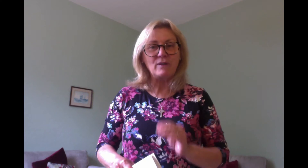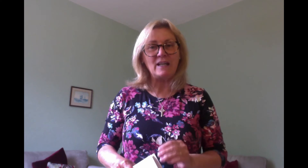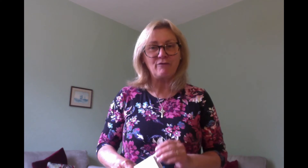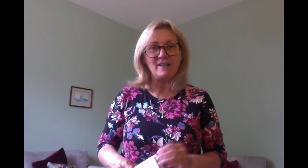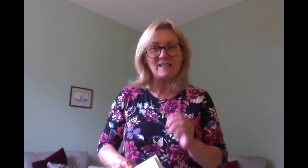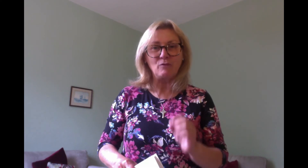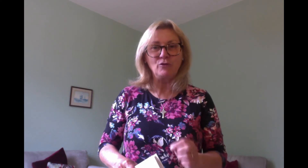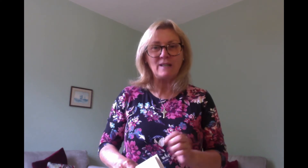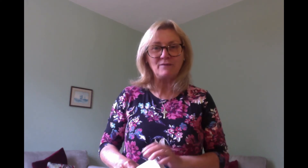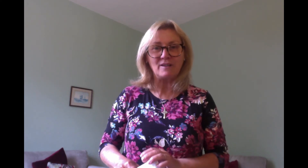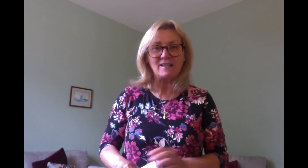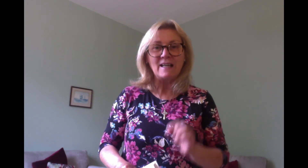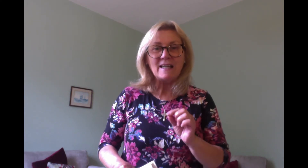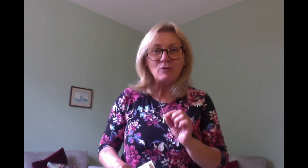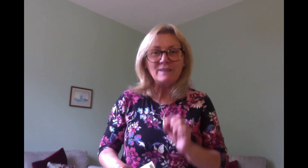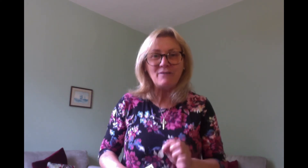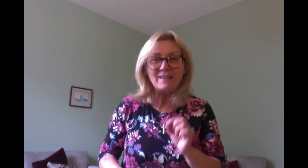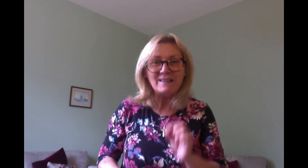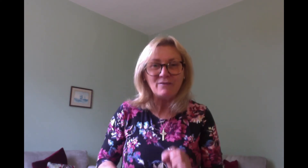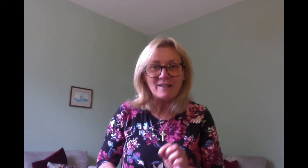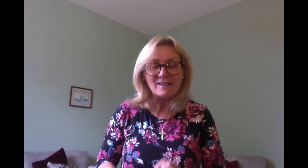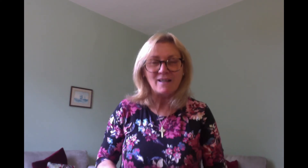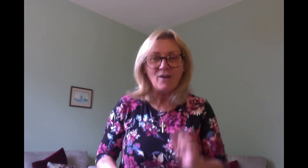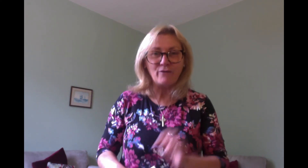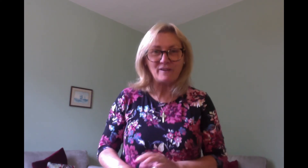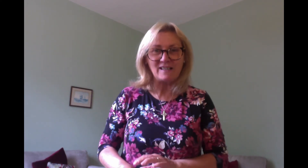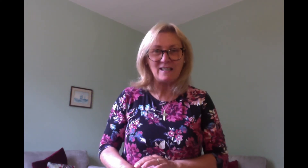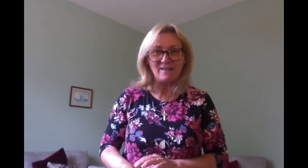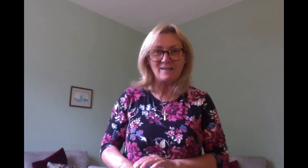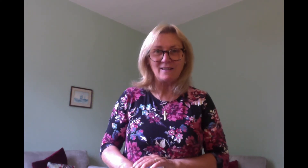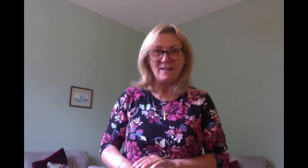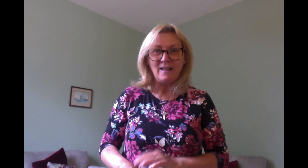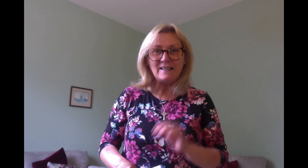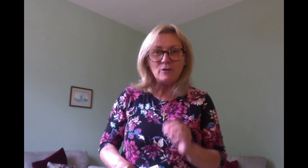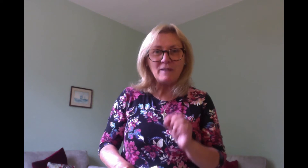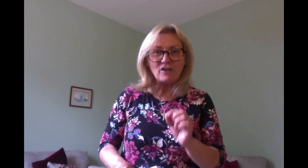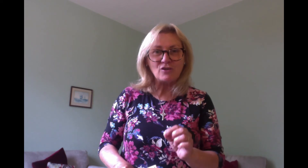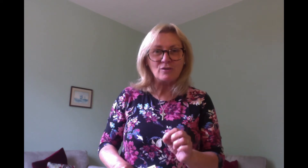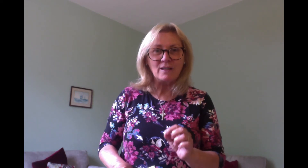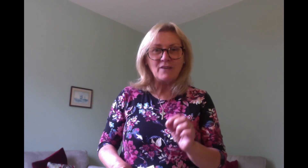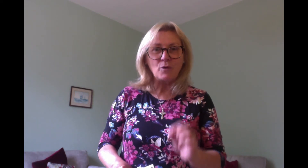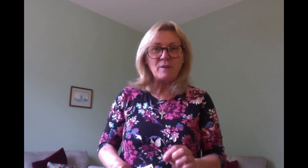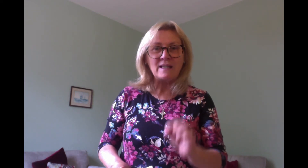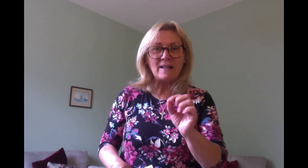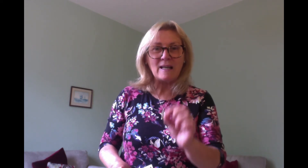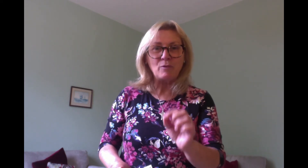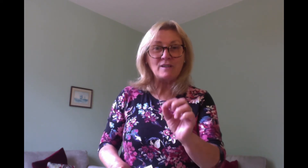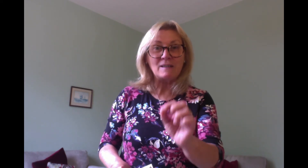care for us, he will look after us, he will never leave us or forsake us. And he'll make sure that we are able to make